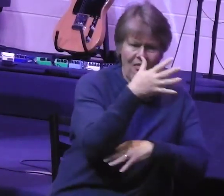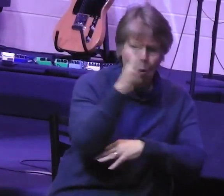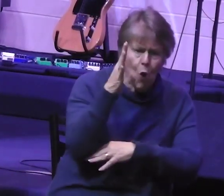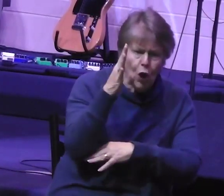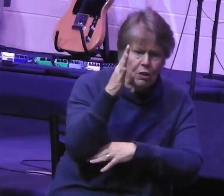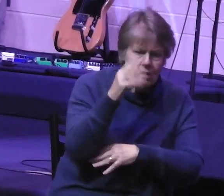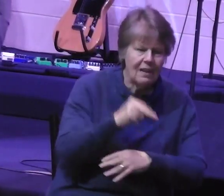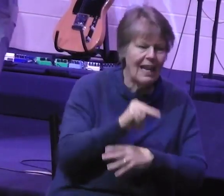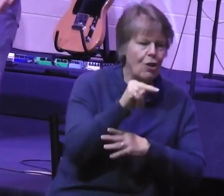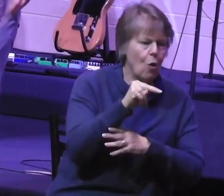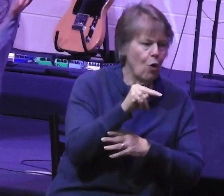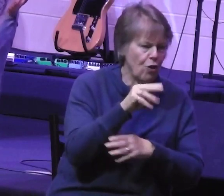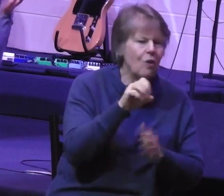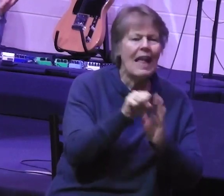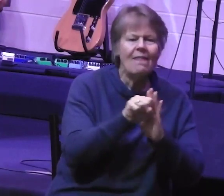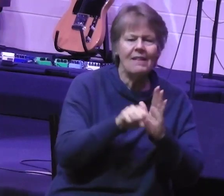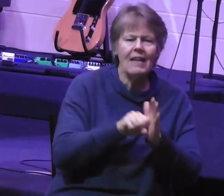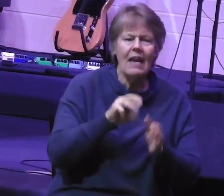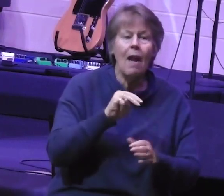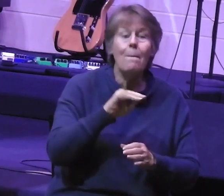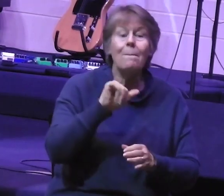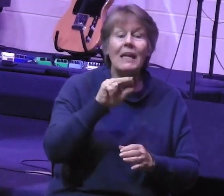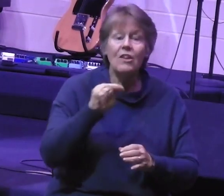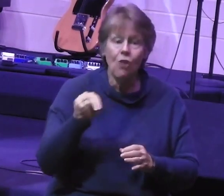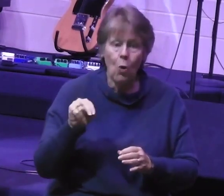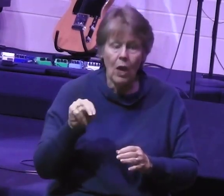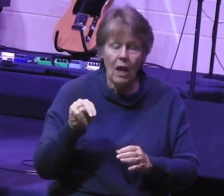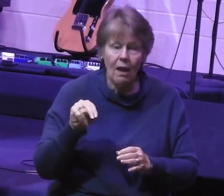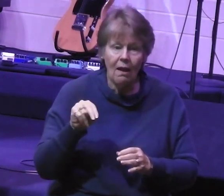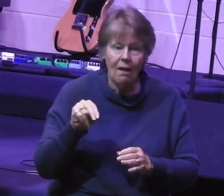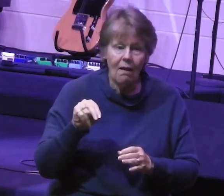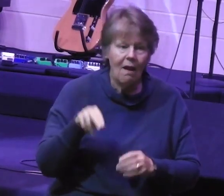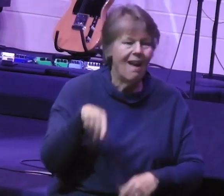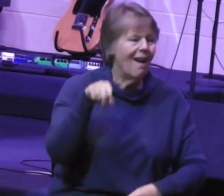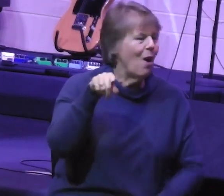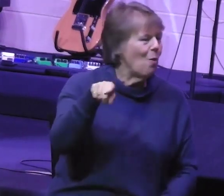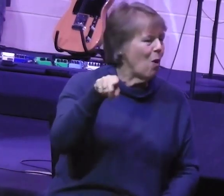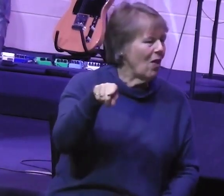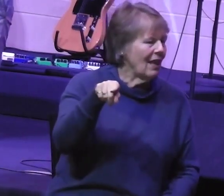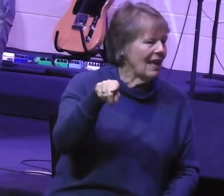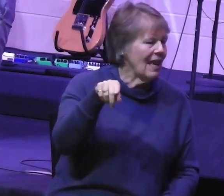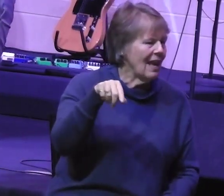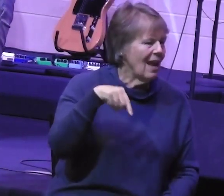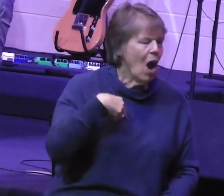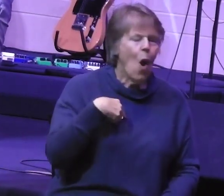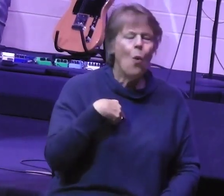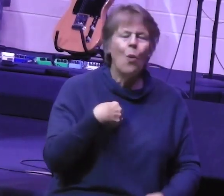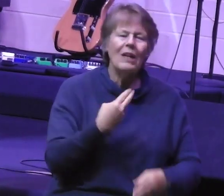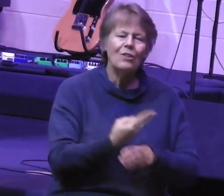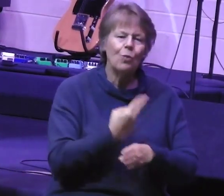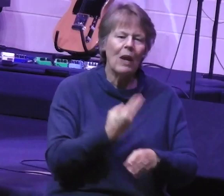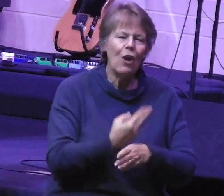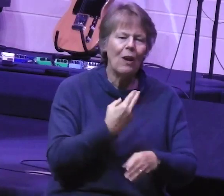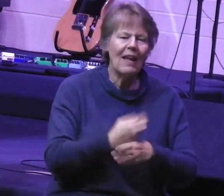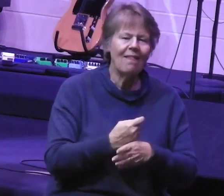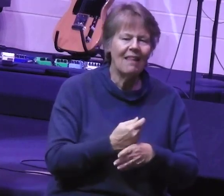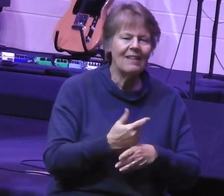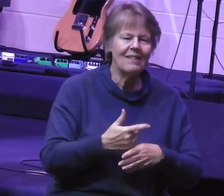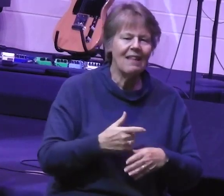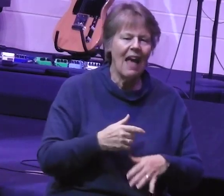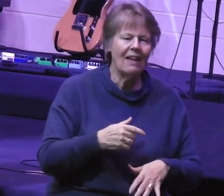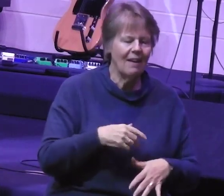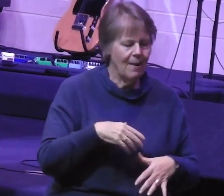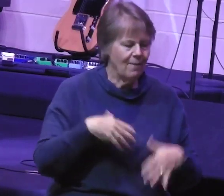northern Minnesota. Well, Adam was wearing this knit Abercrombie and Fitch sweater and had